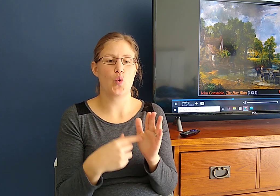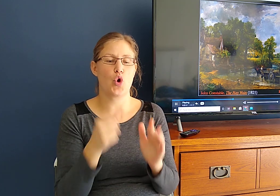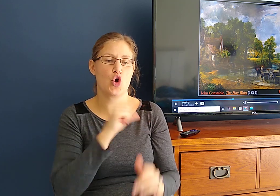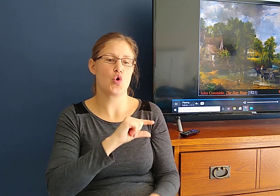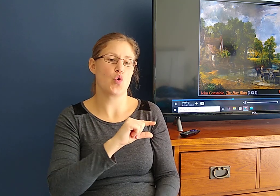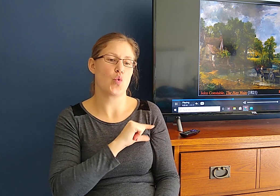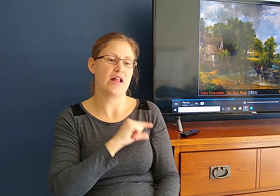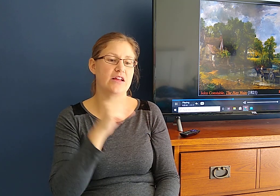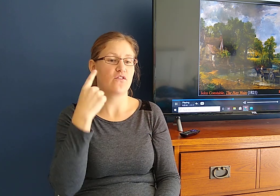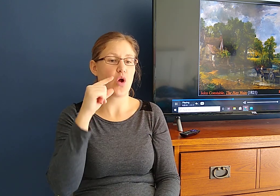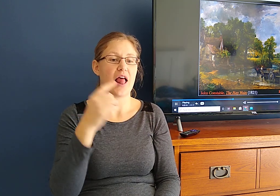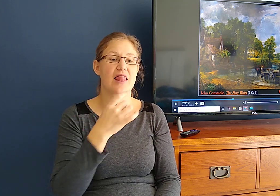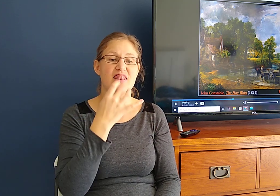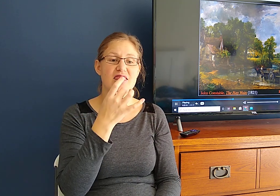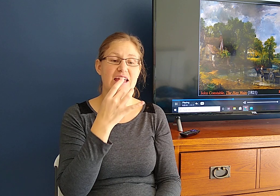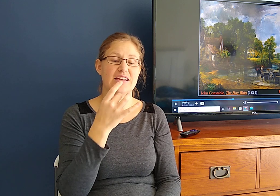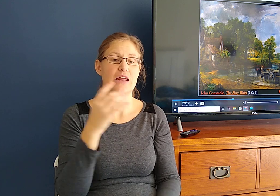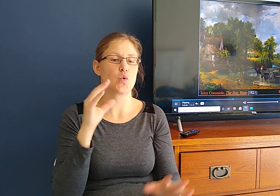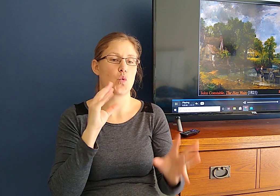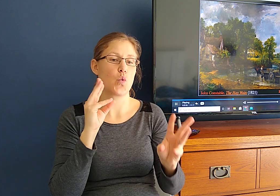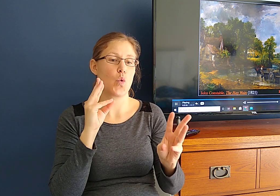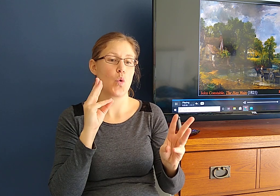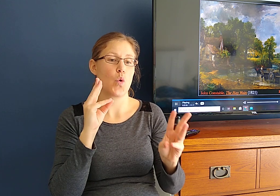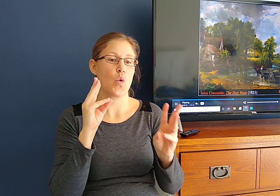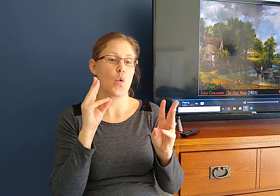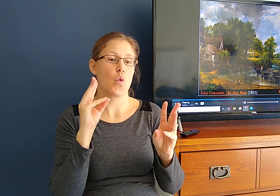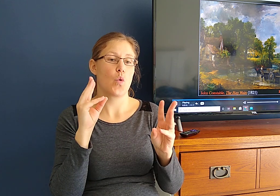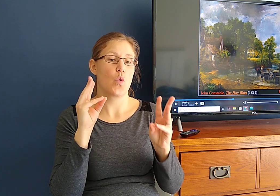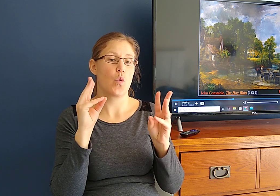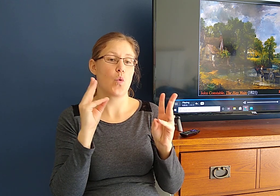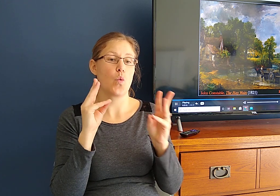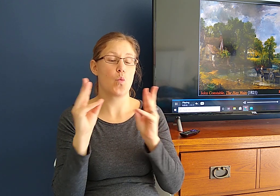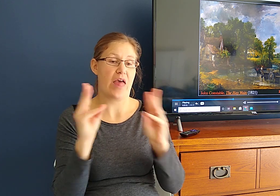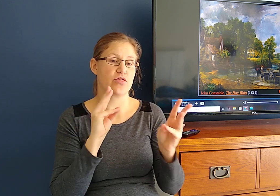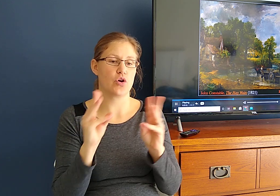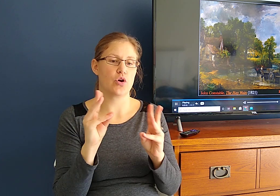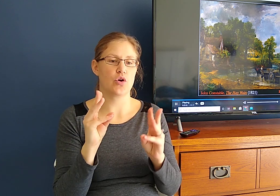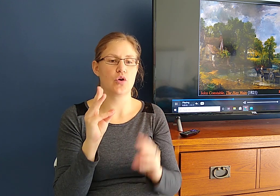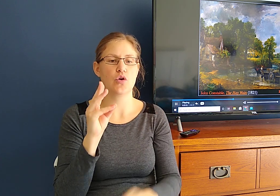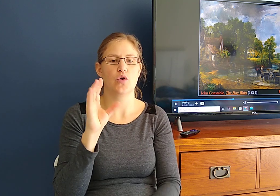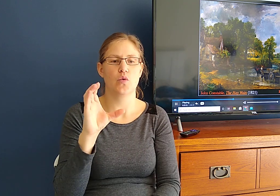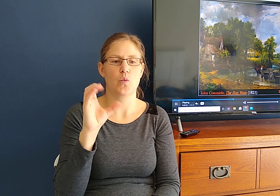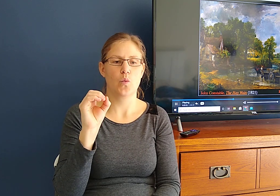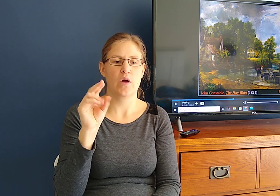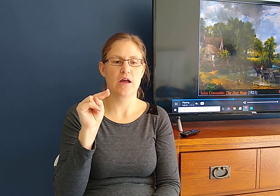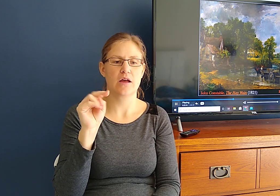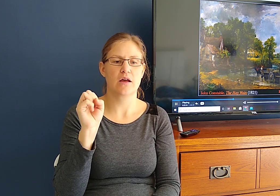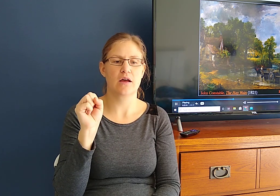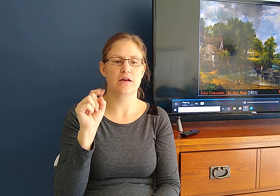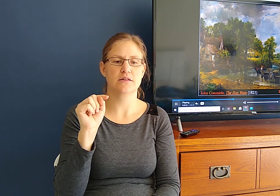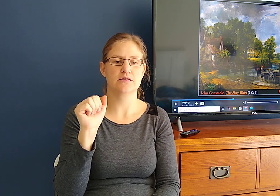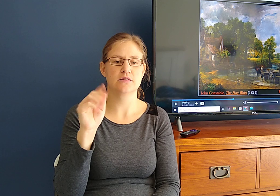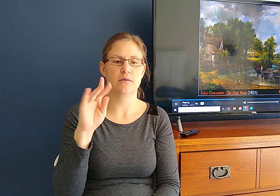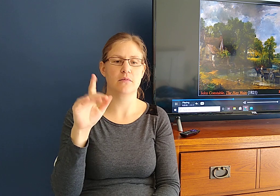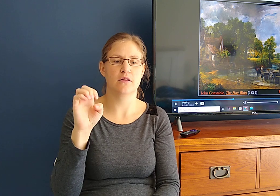of light and weather. When Constable's painting The Hay Wain was exhibited